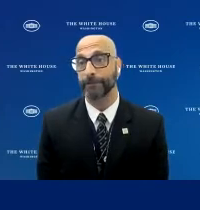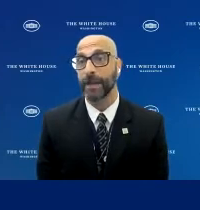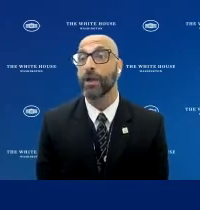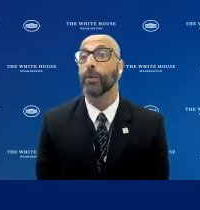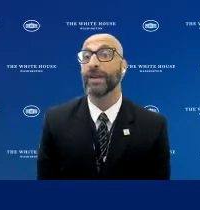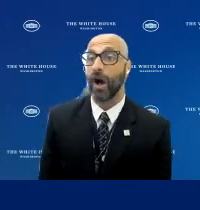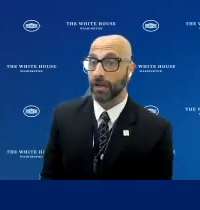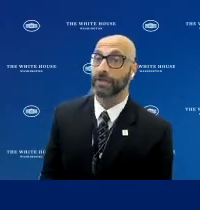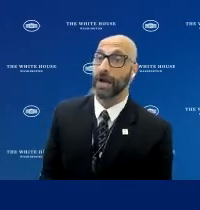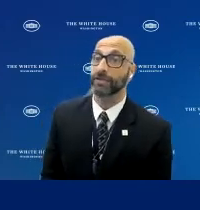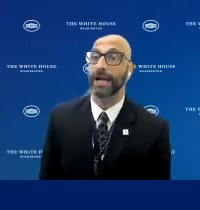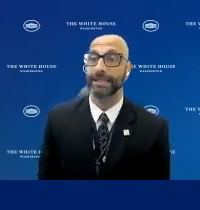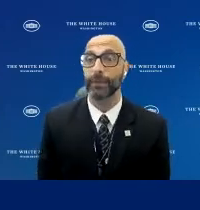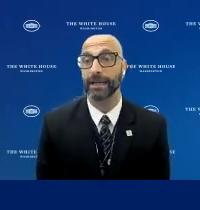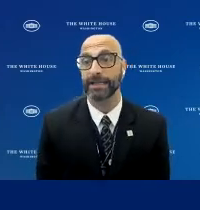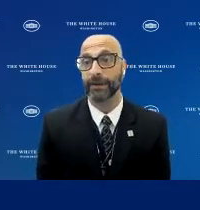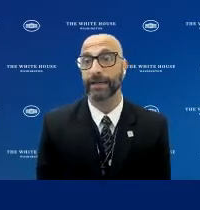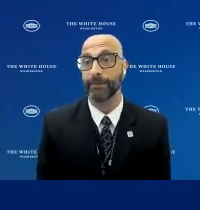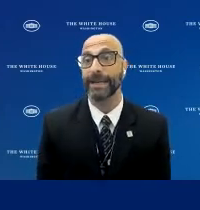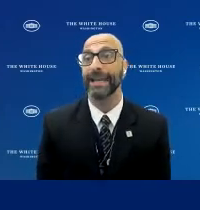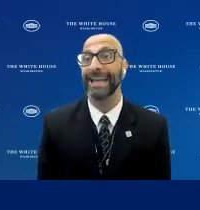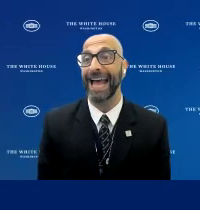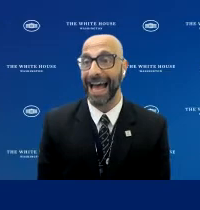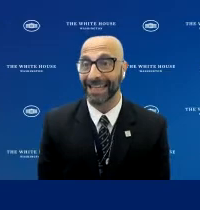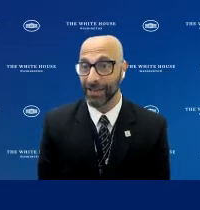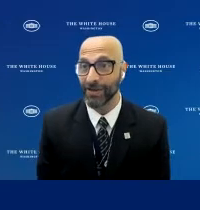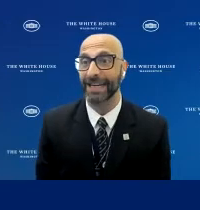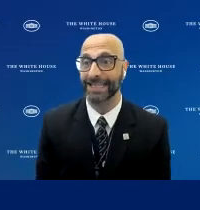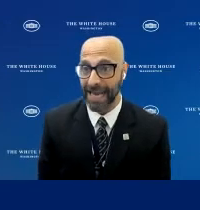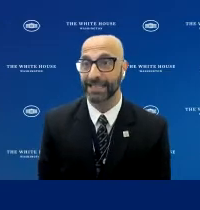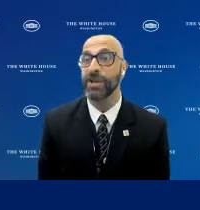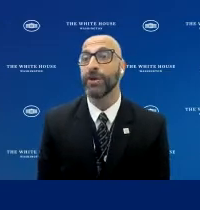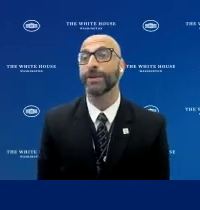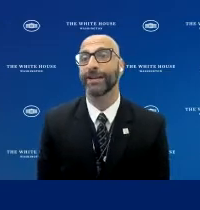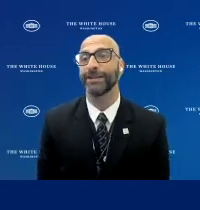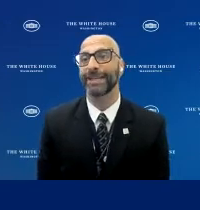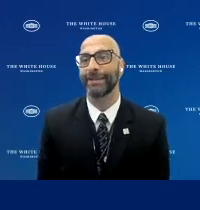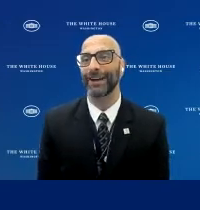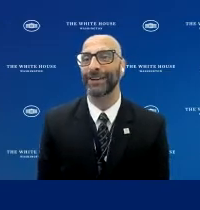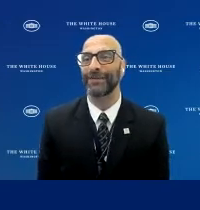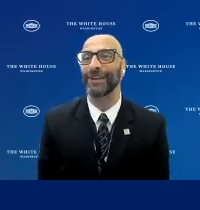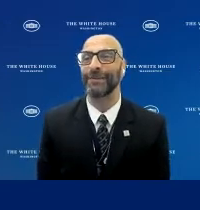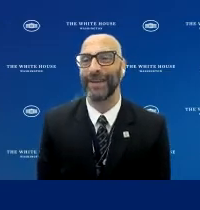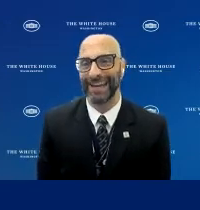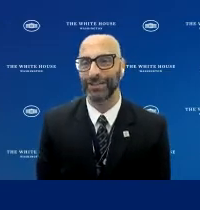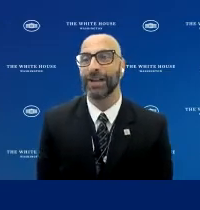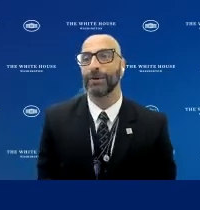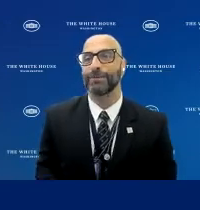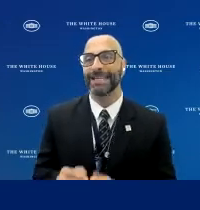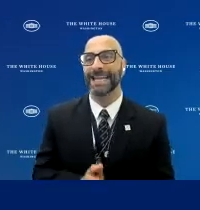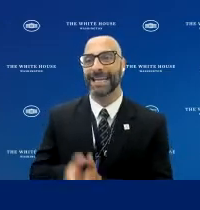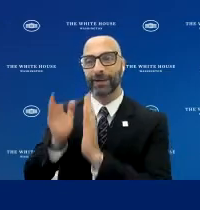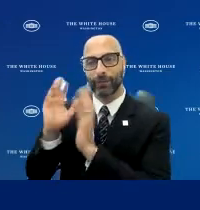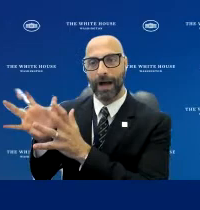soon after. We have also contracted with a different company in the United States who is going to do something called fill and